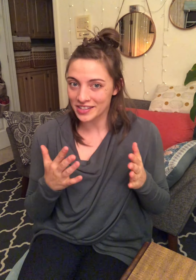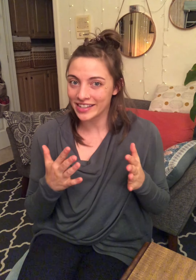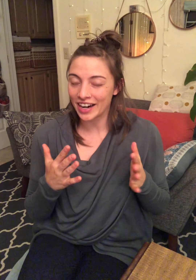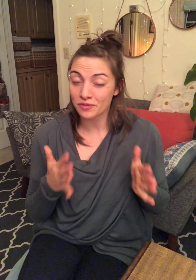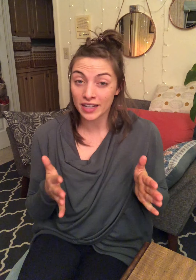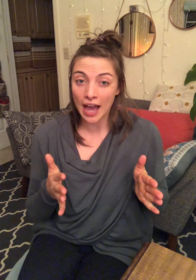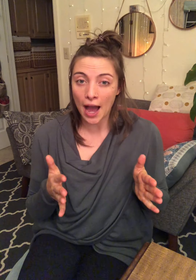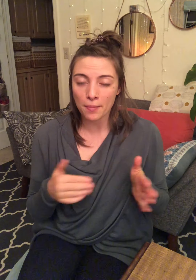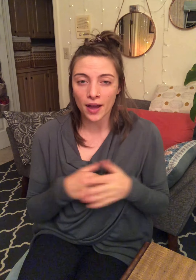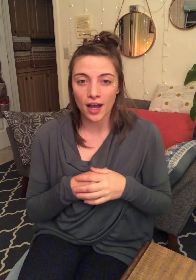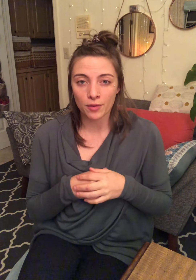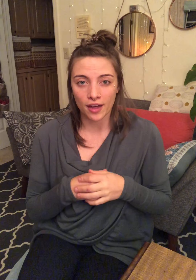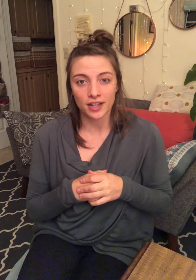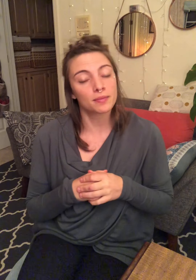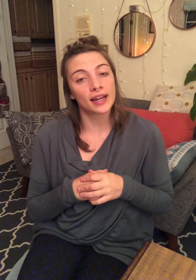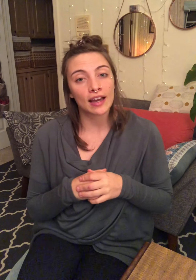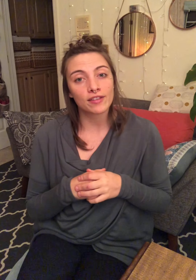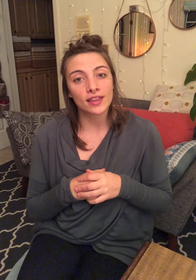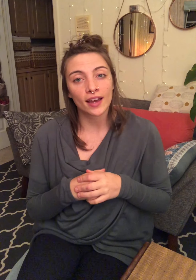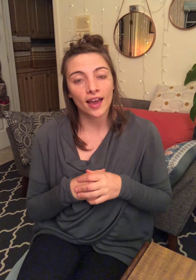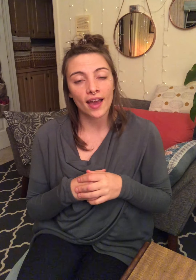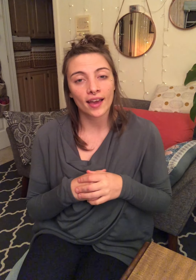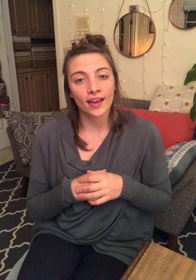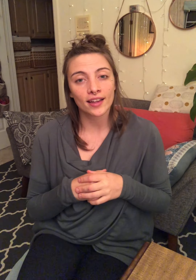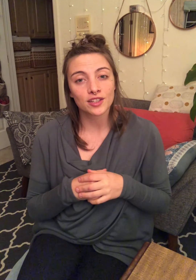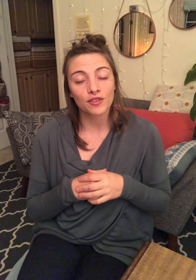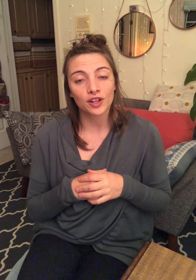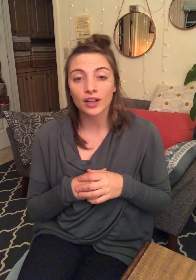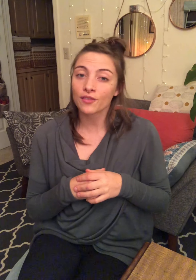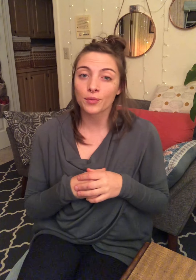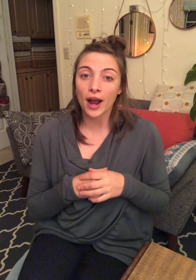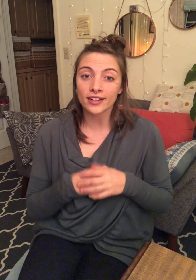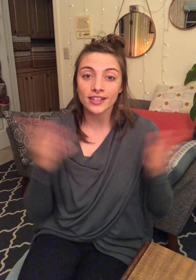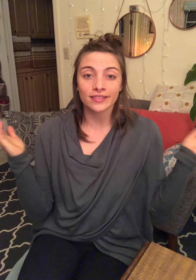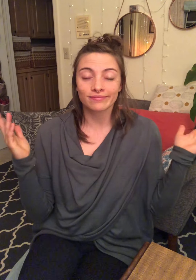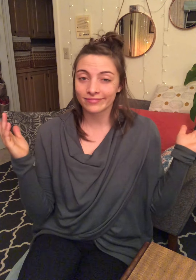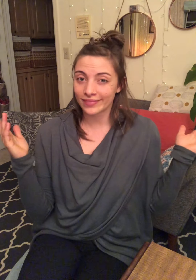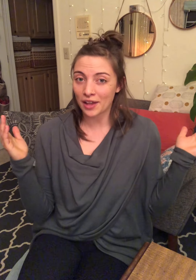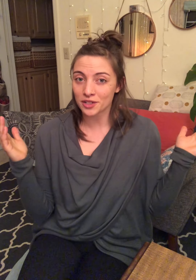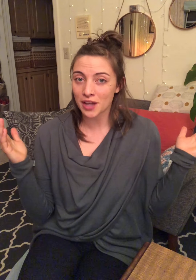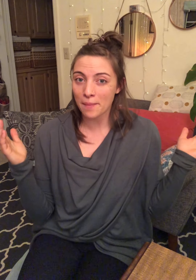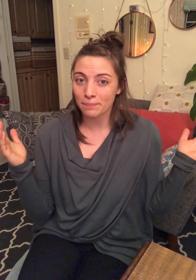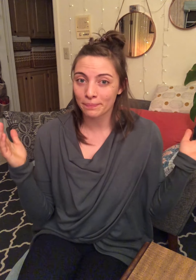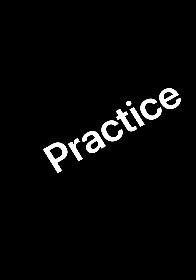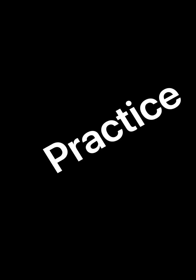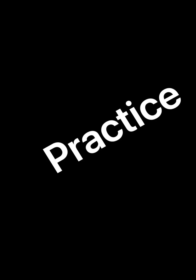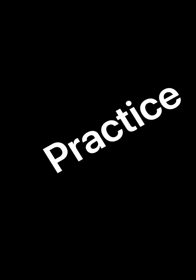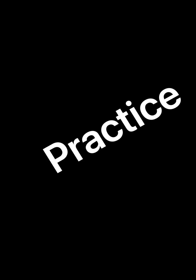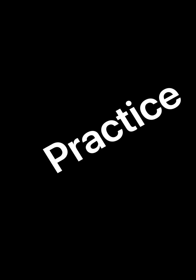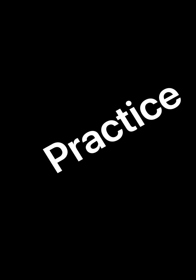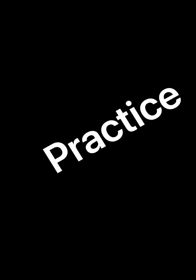faster recap without explaining everything. And so if you're looking for practice, now's your time.